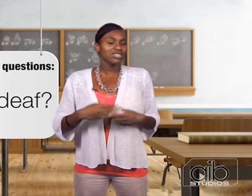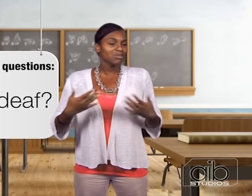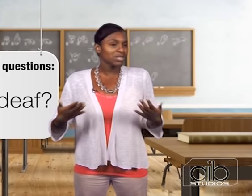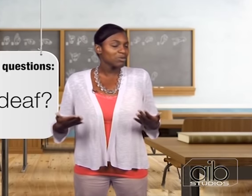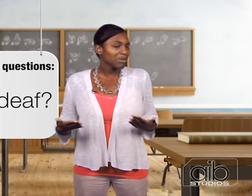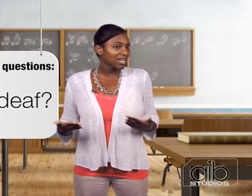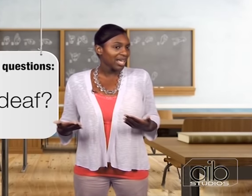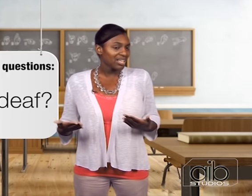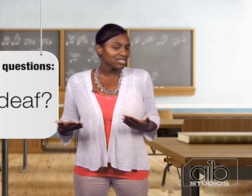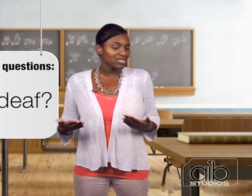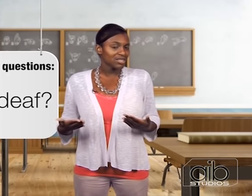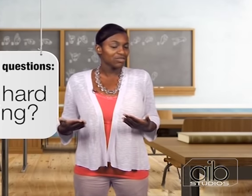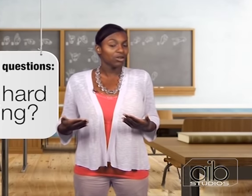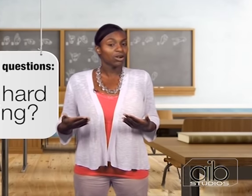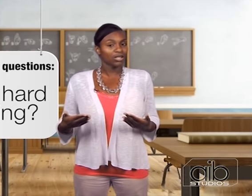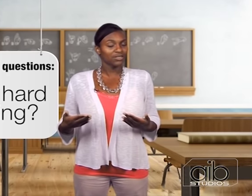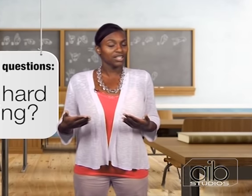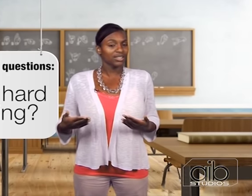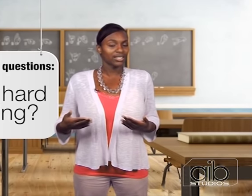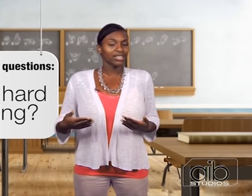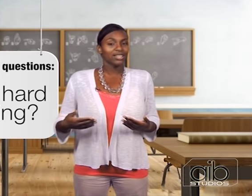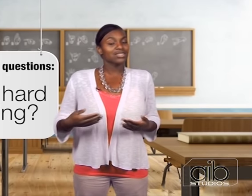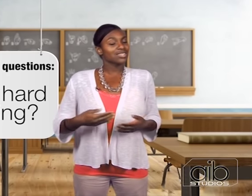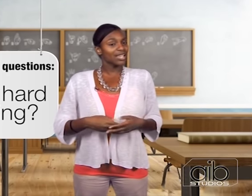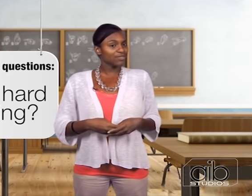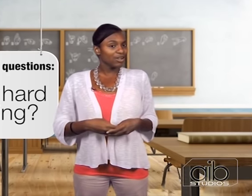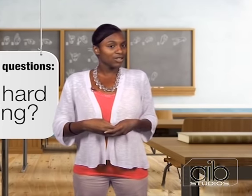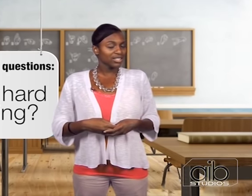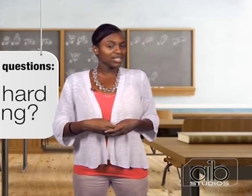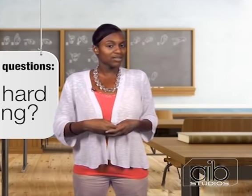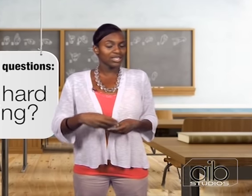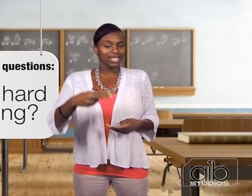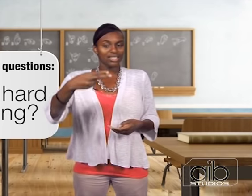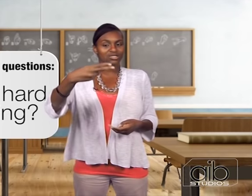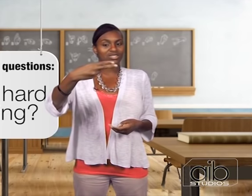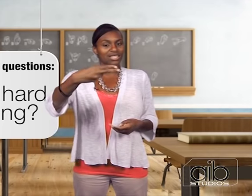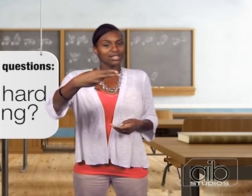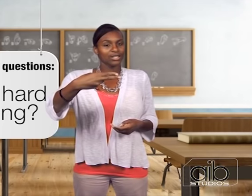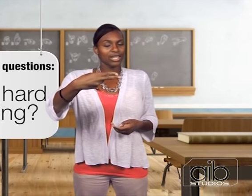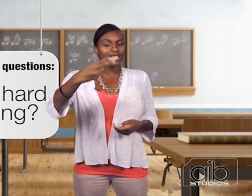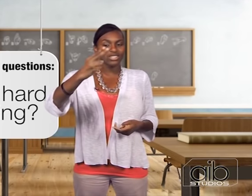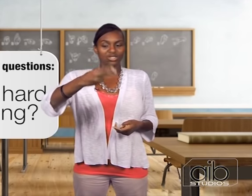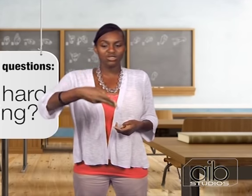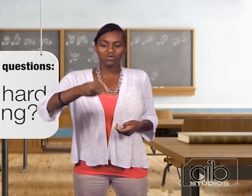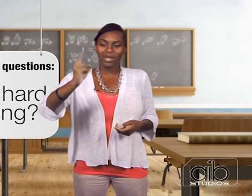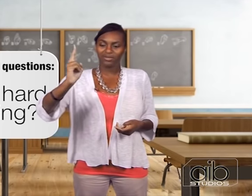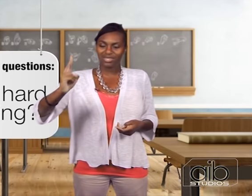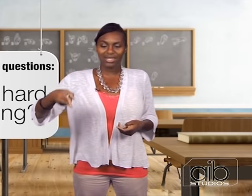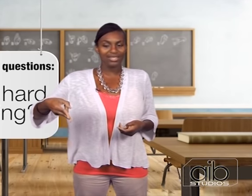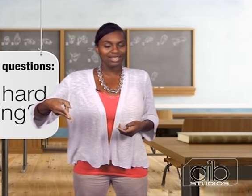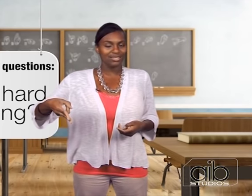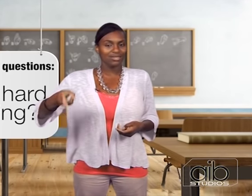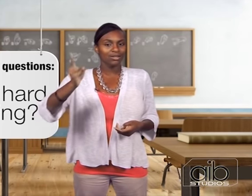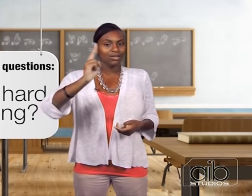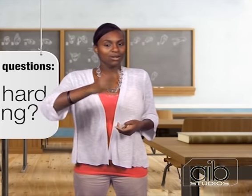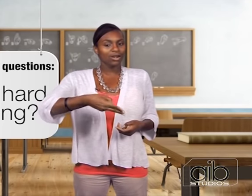people might ask if you're hard of hearing. The sign for hard of hearing is you take the letter H and you just bounce it like this. Hard of